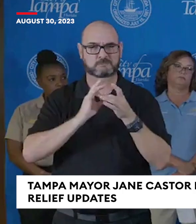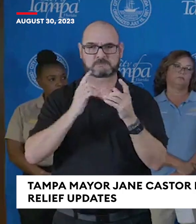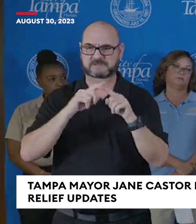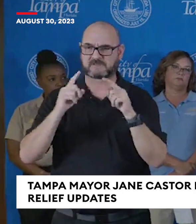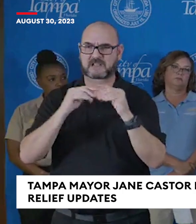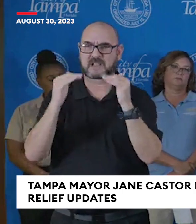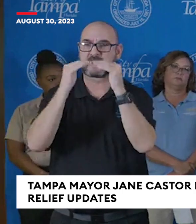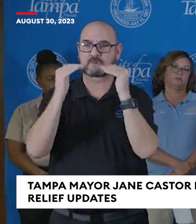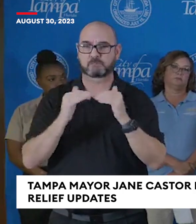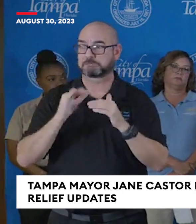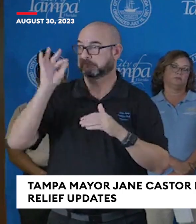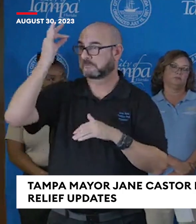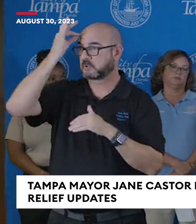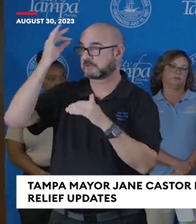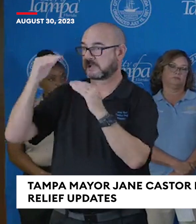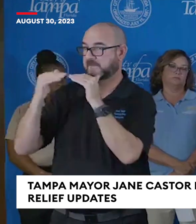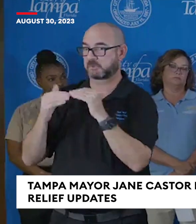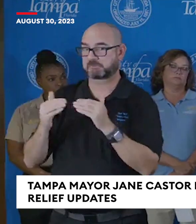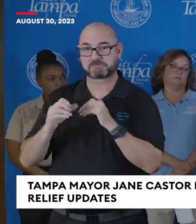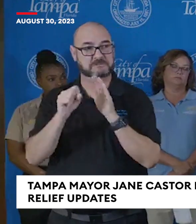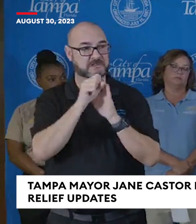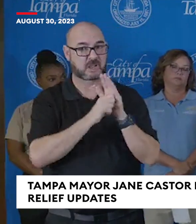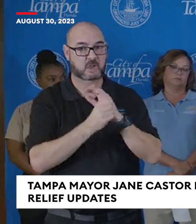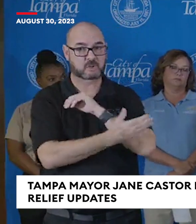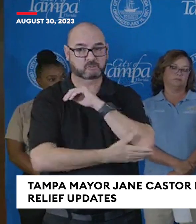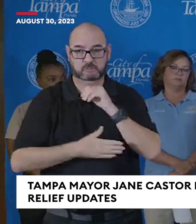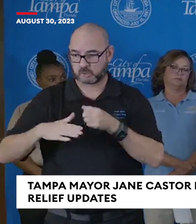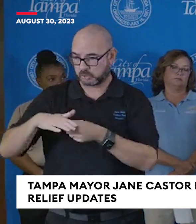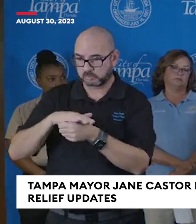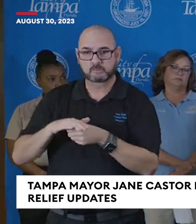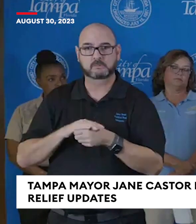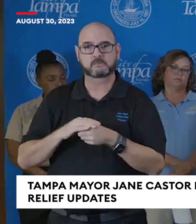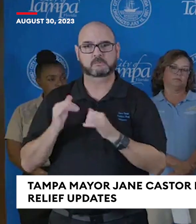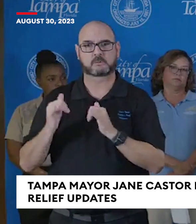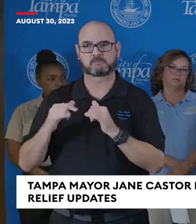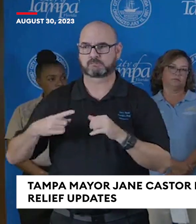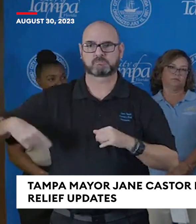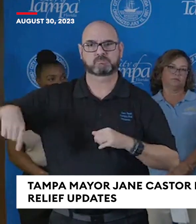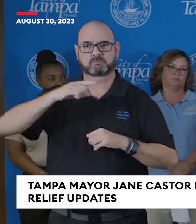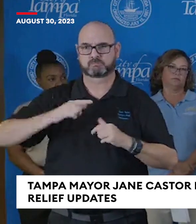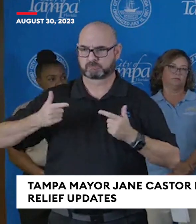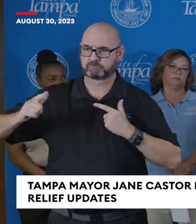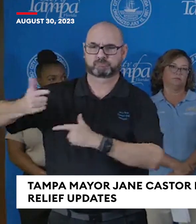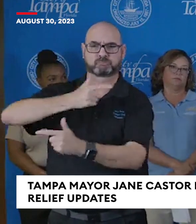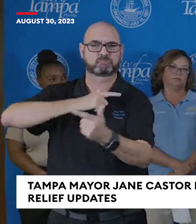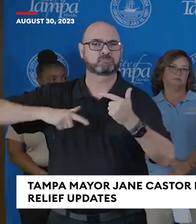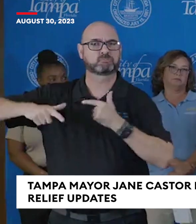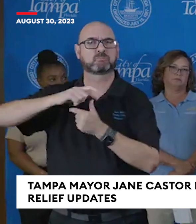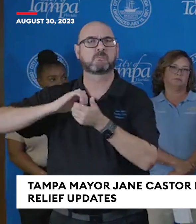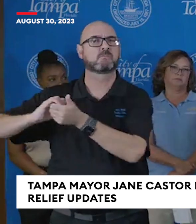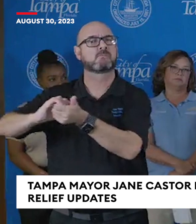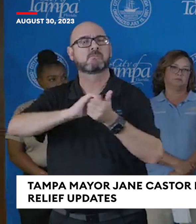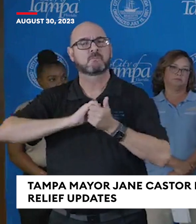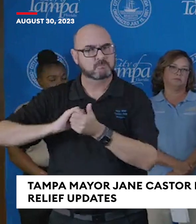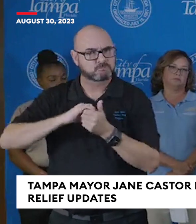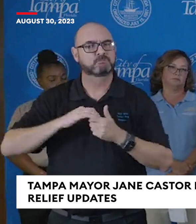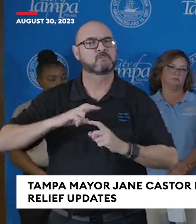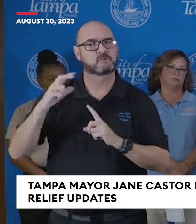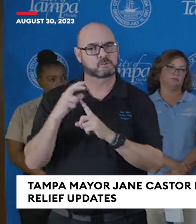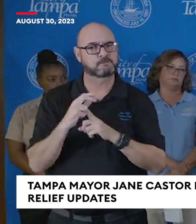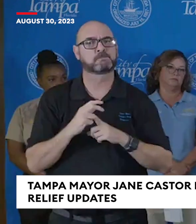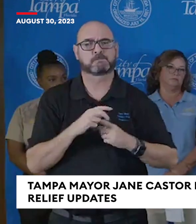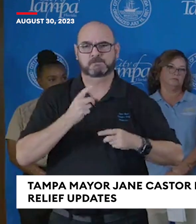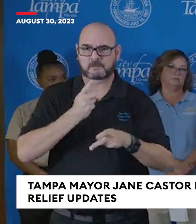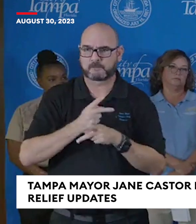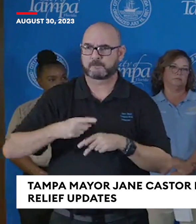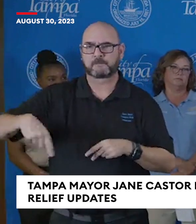state, county, local government. We are all working together to keep our communities safe. And then